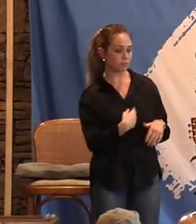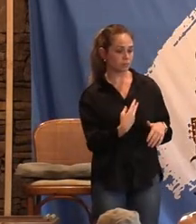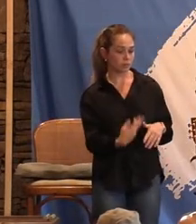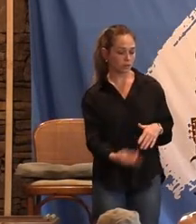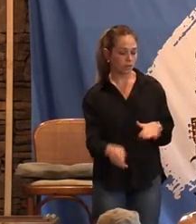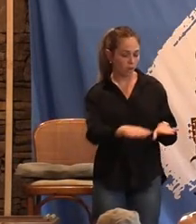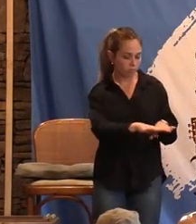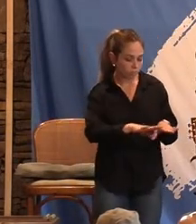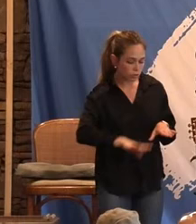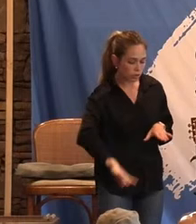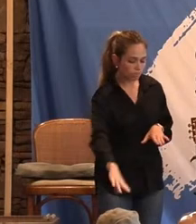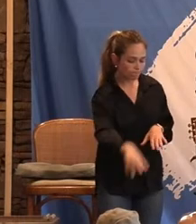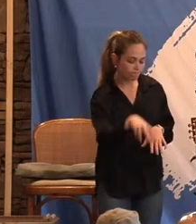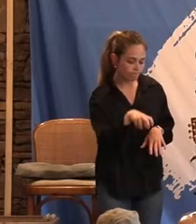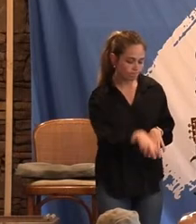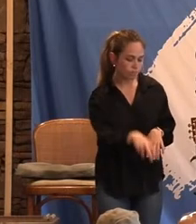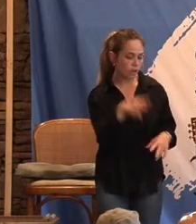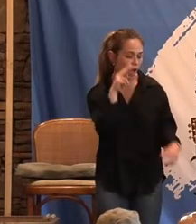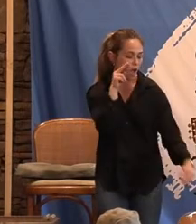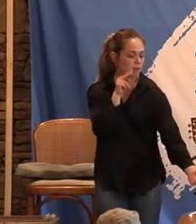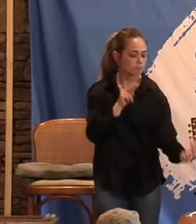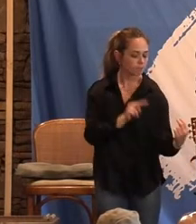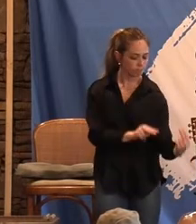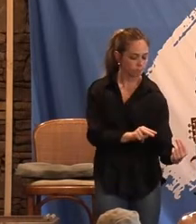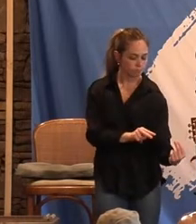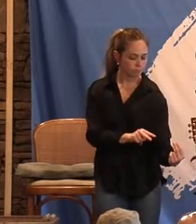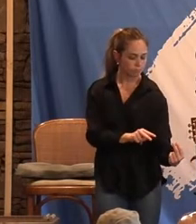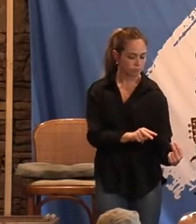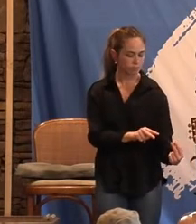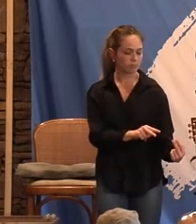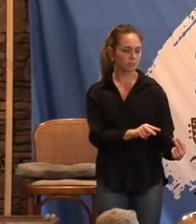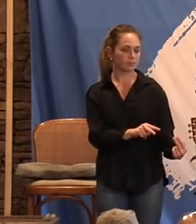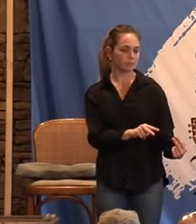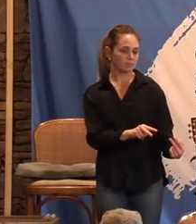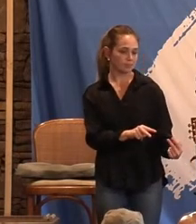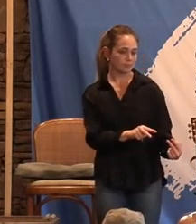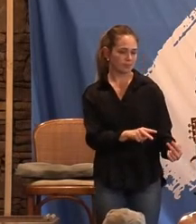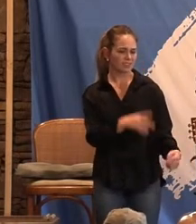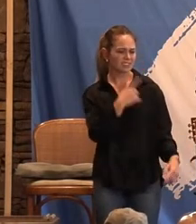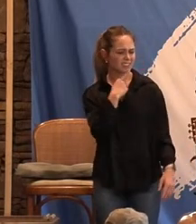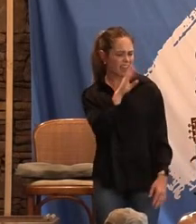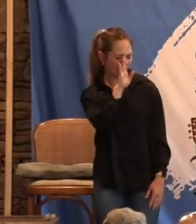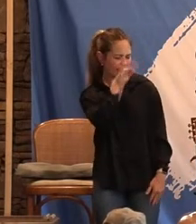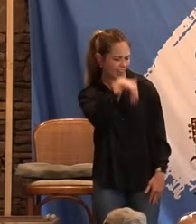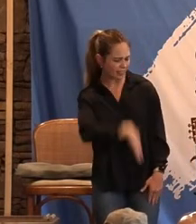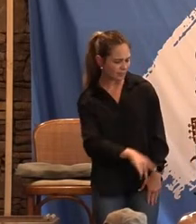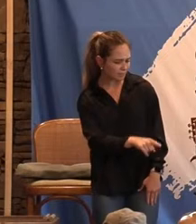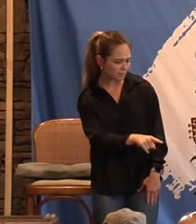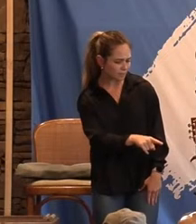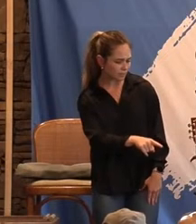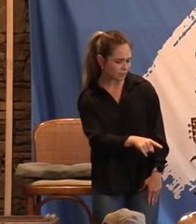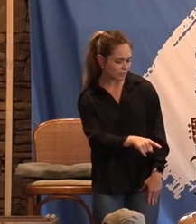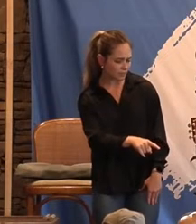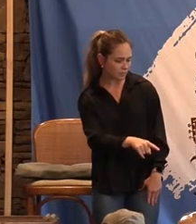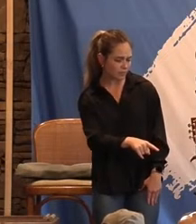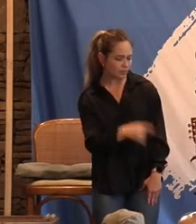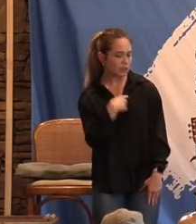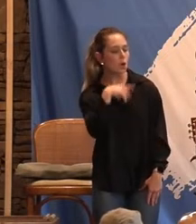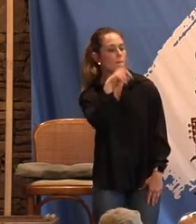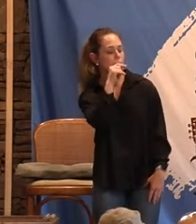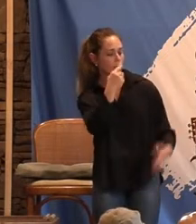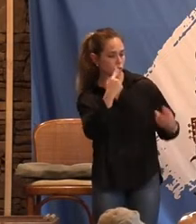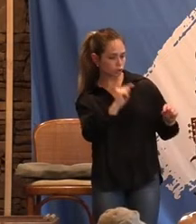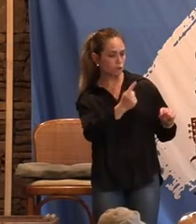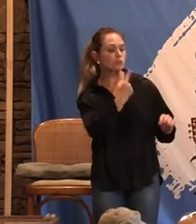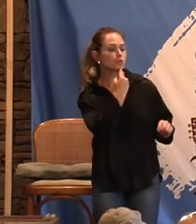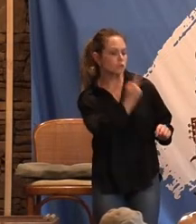on the ground. She got eye to eye to that elephant. She said, elephant, the bird tried to tell